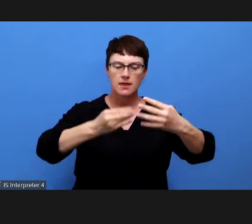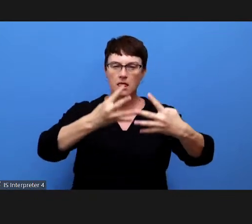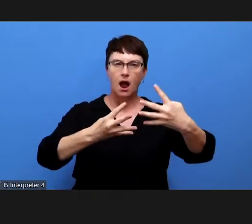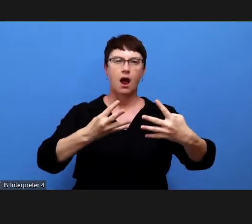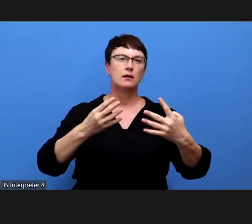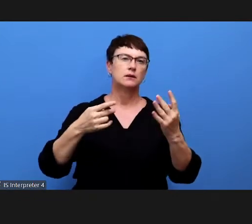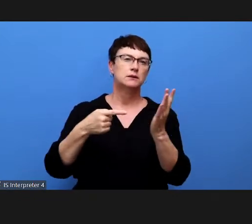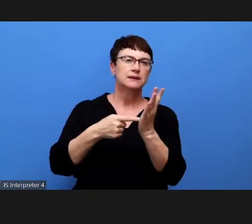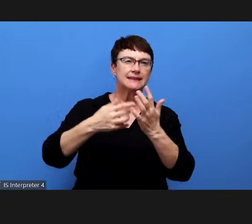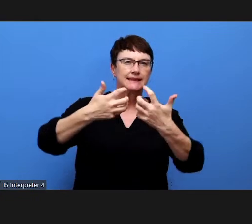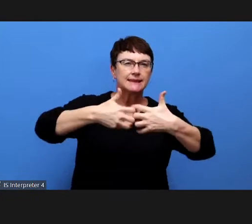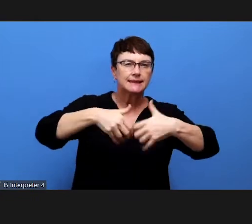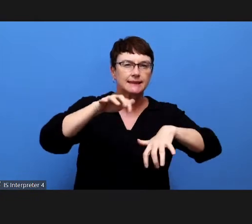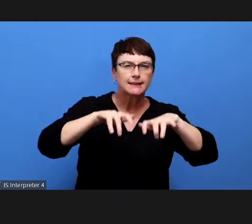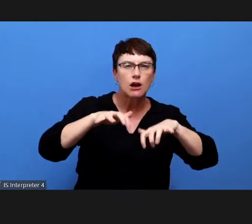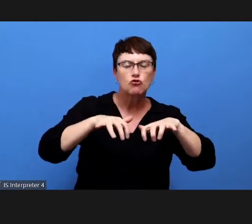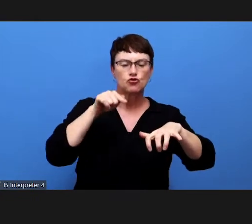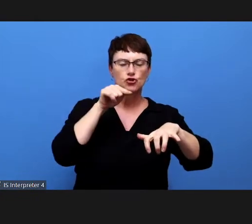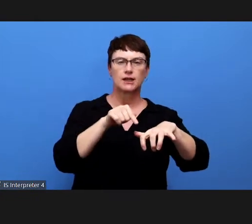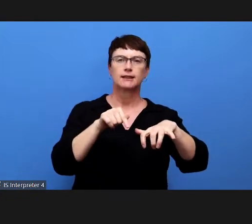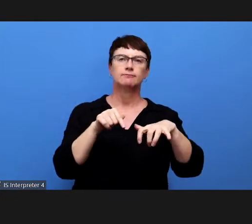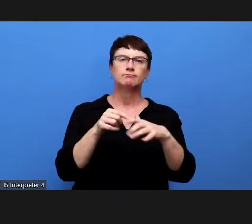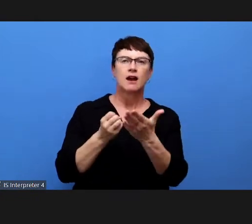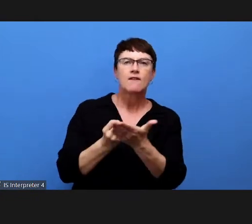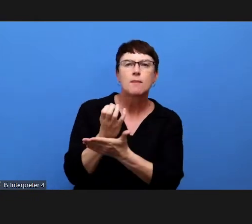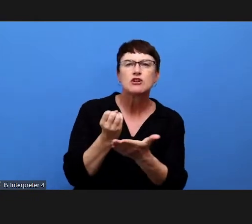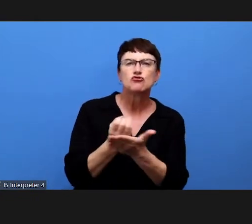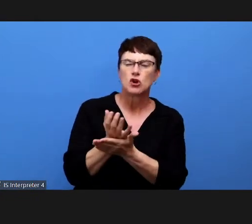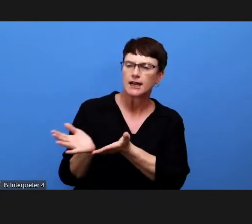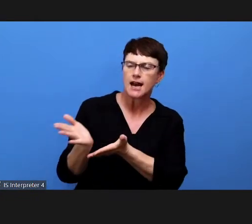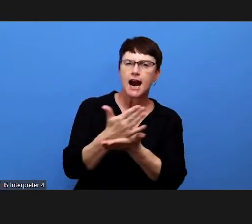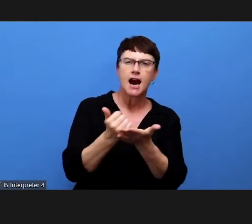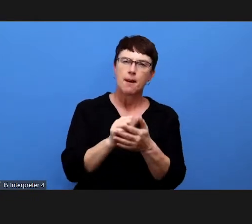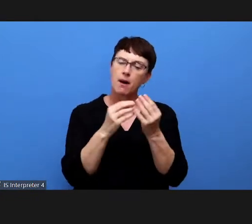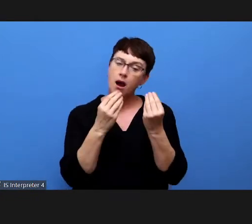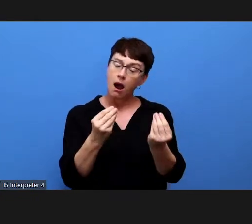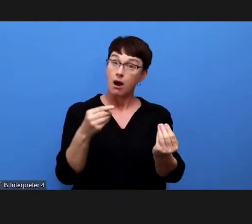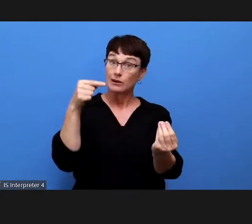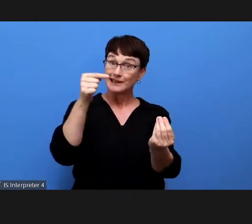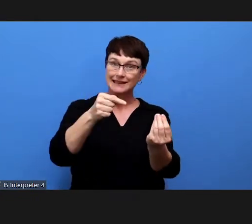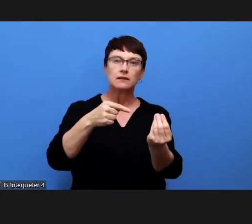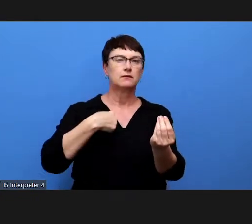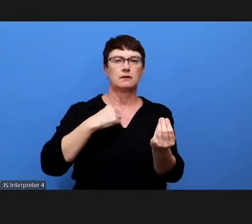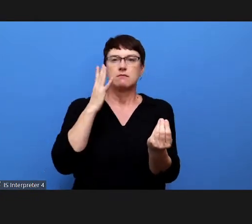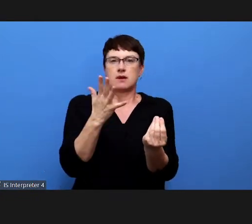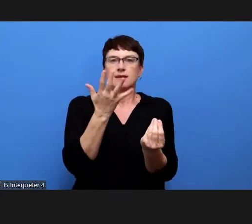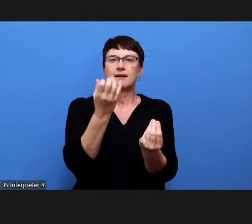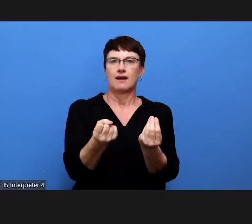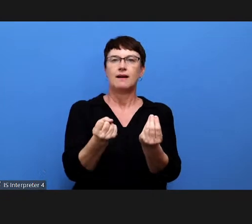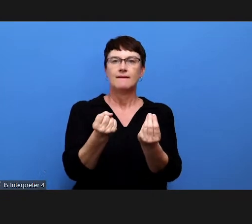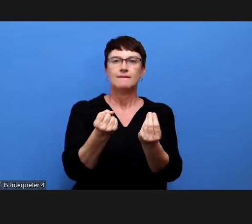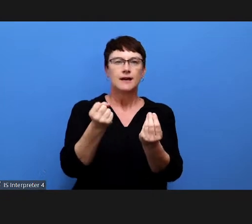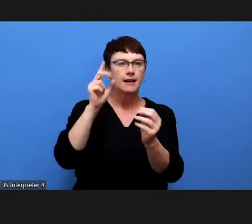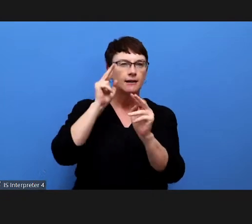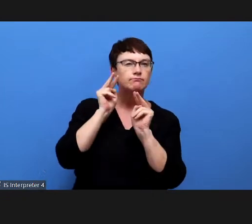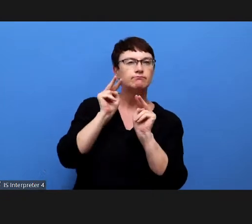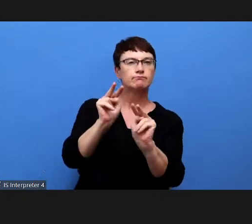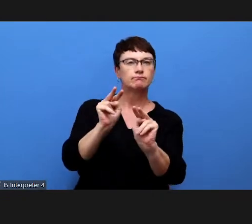and Rwanda. We are planning to showcase these two experiences in the